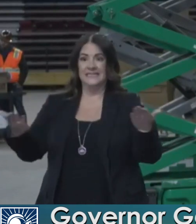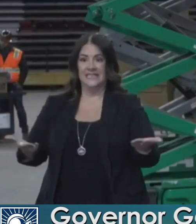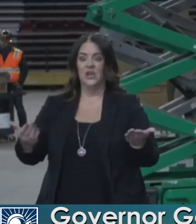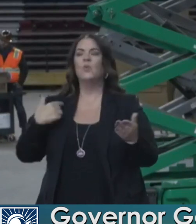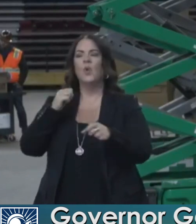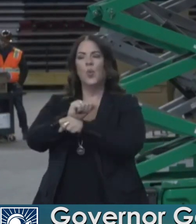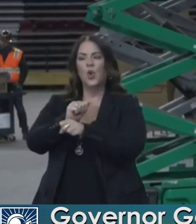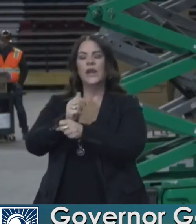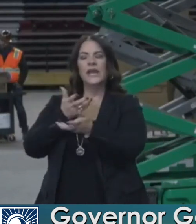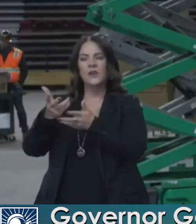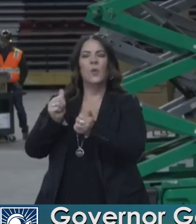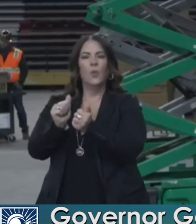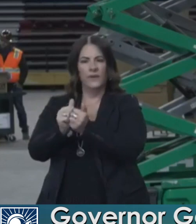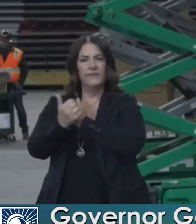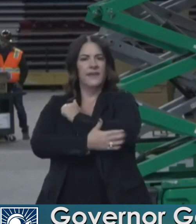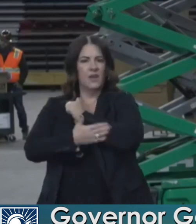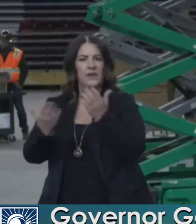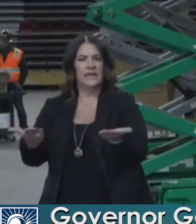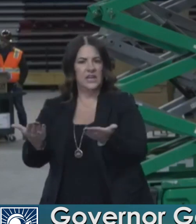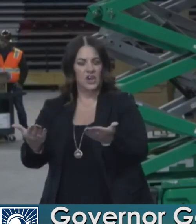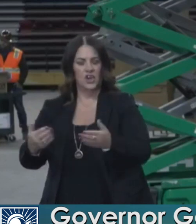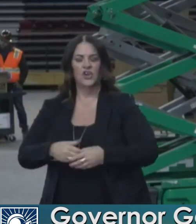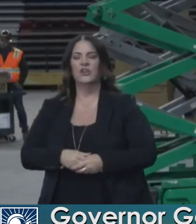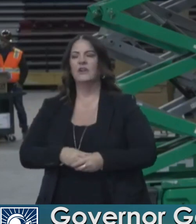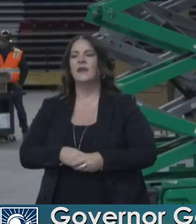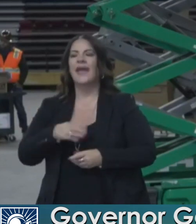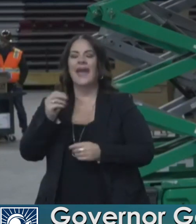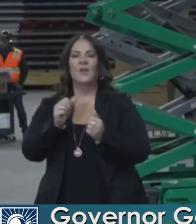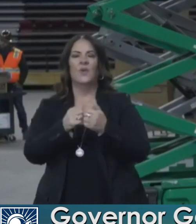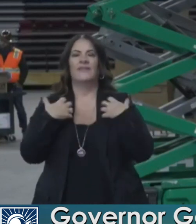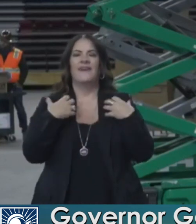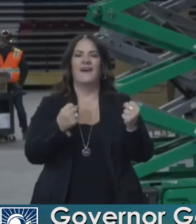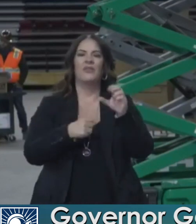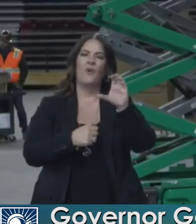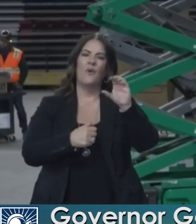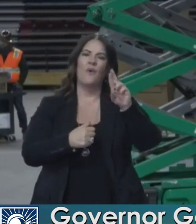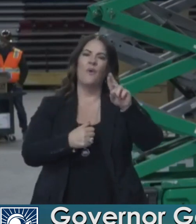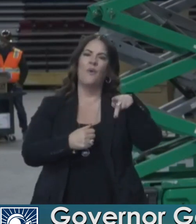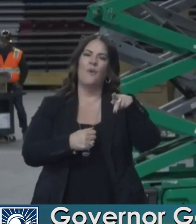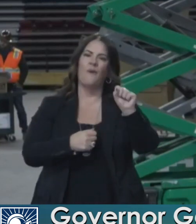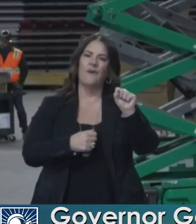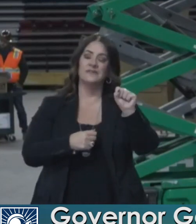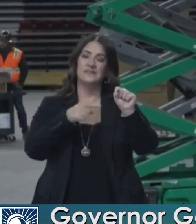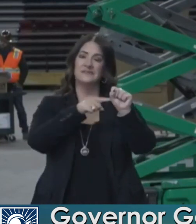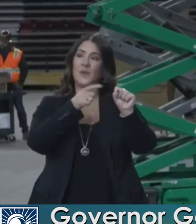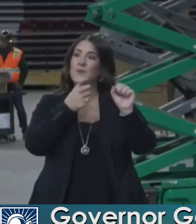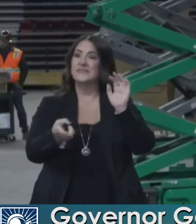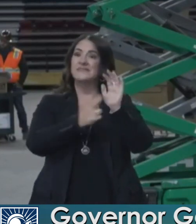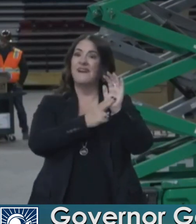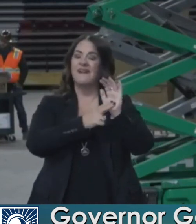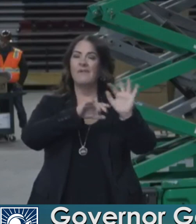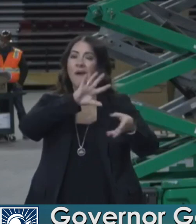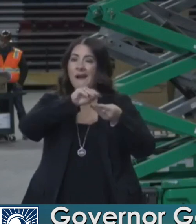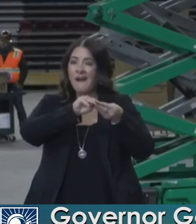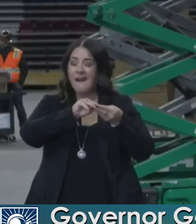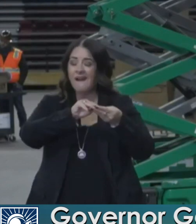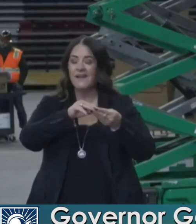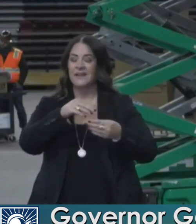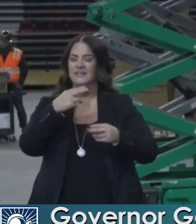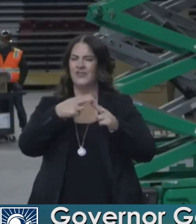county, and we are working through our health core, which now has a total number of applications. This was the